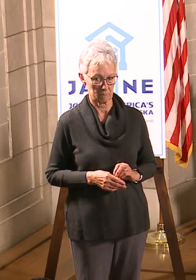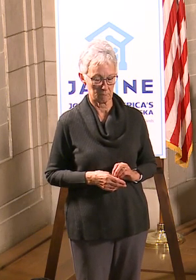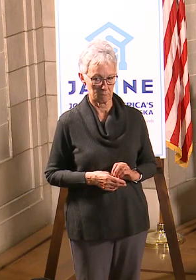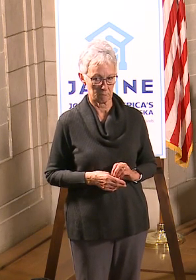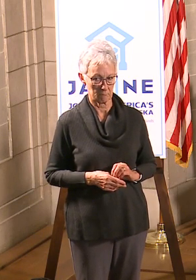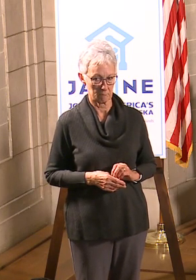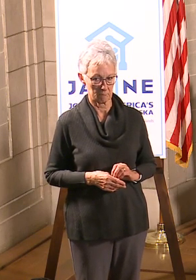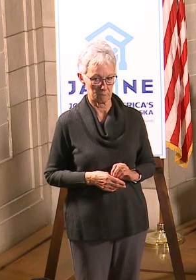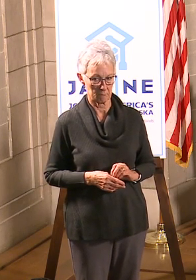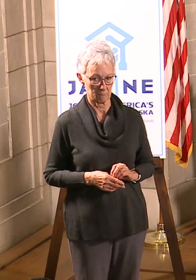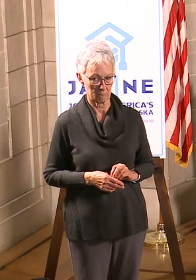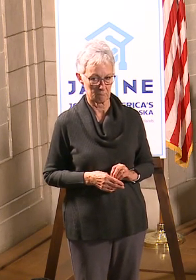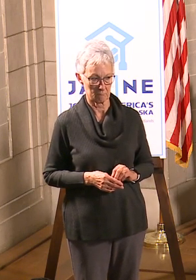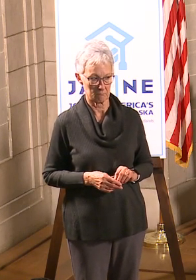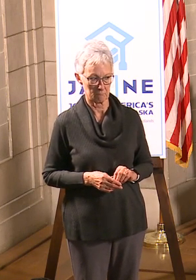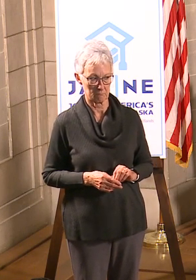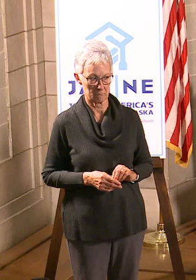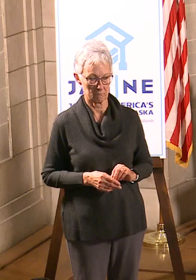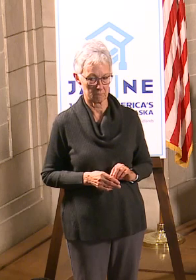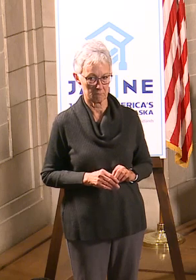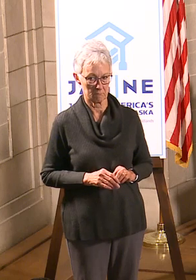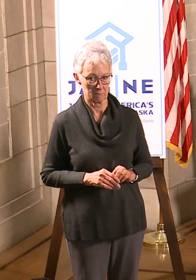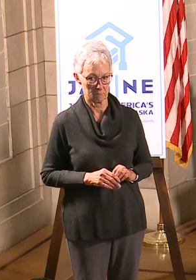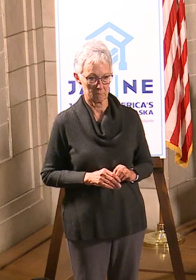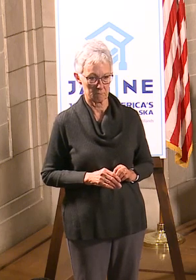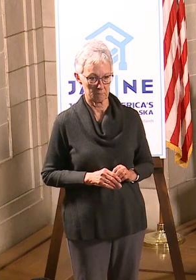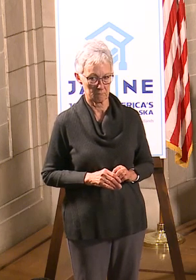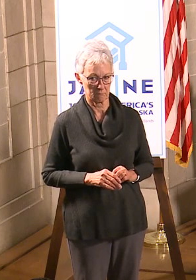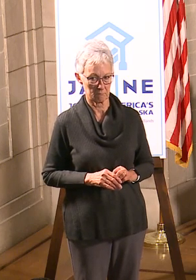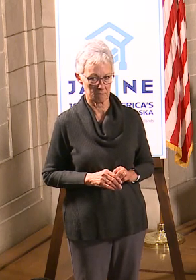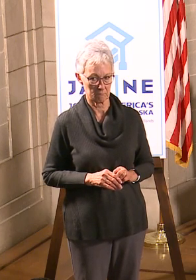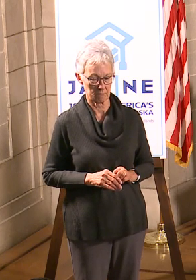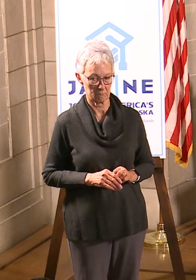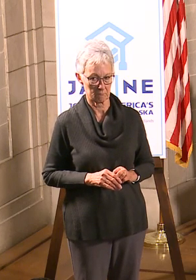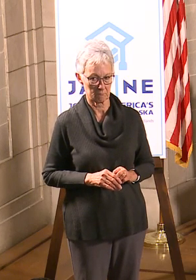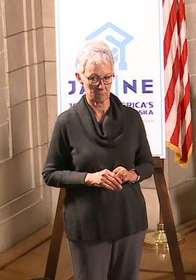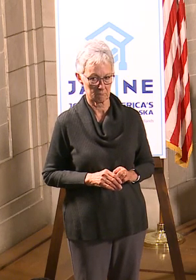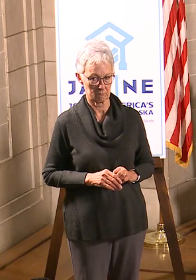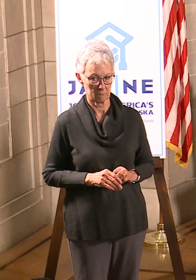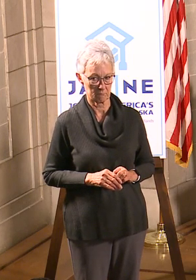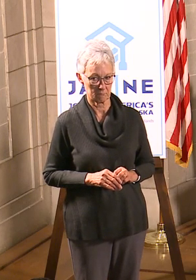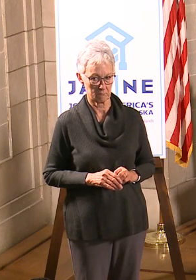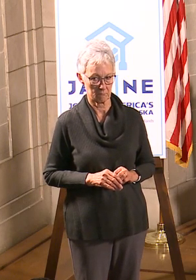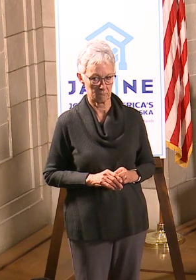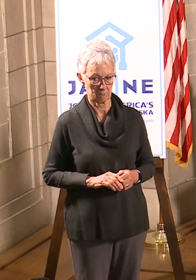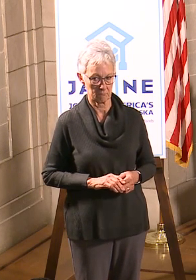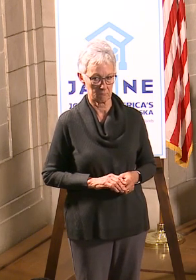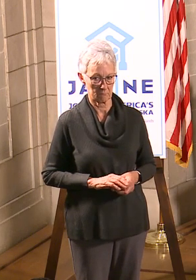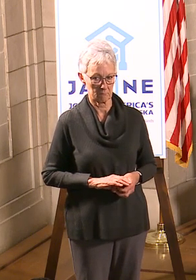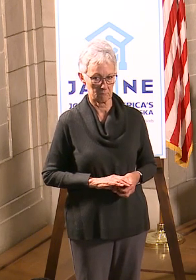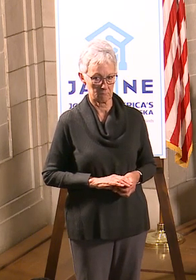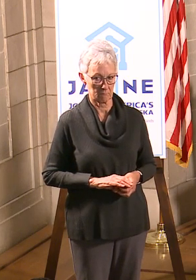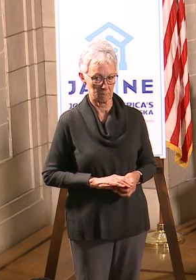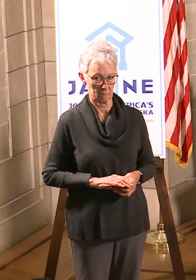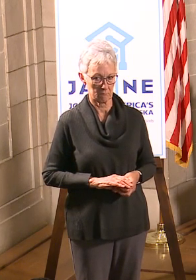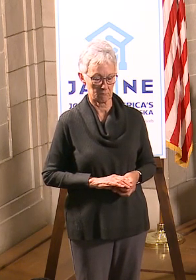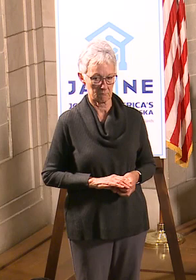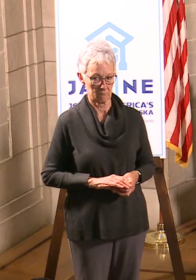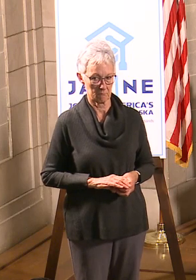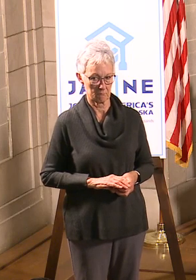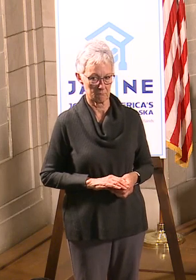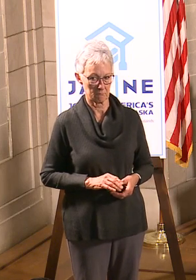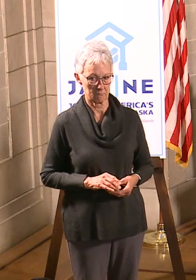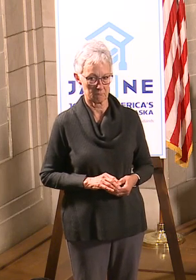problem and you want a uniform statewide approach. By that logic, shouldn't you oppose or challenge